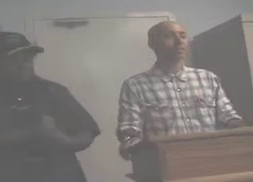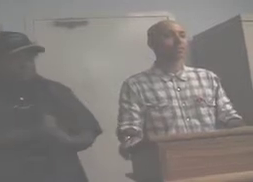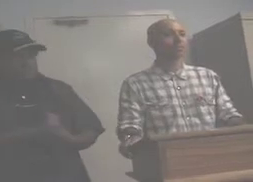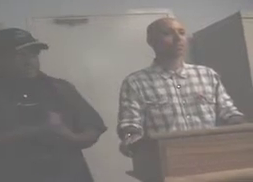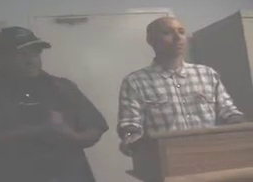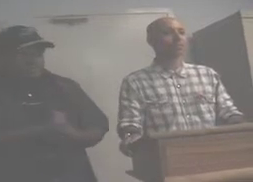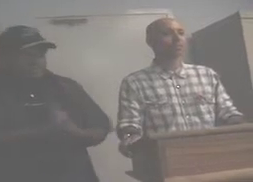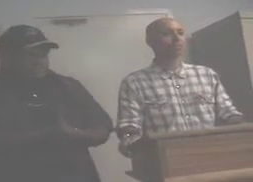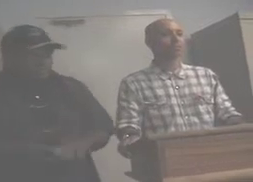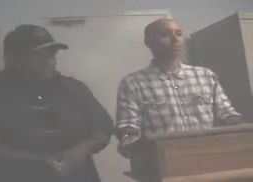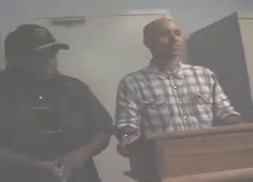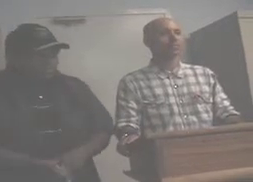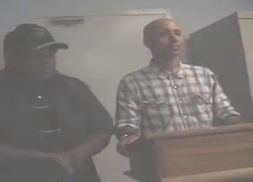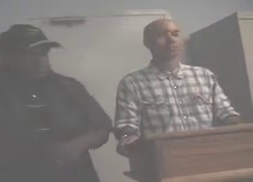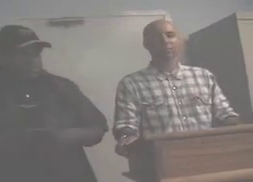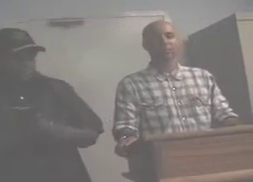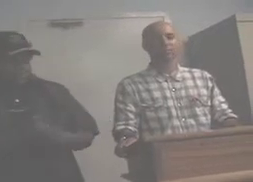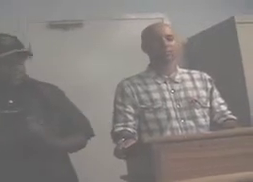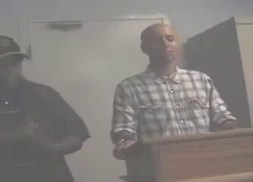staying,